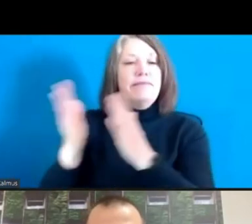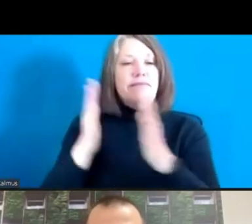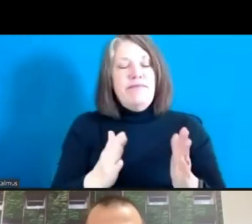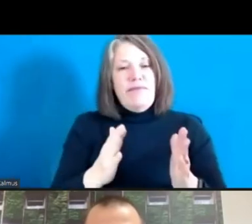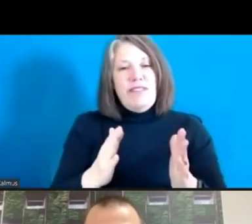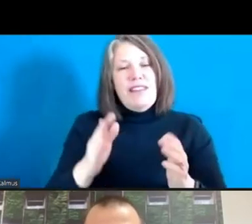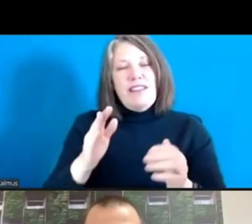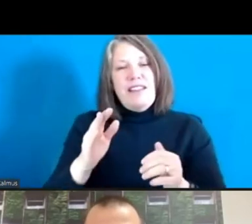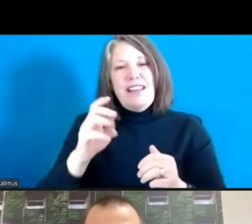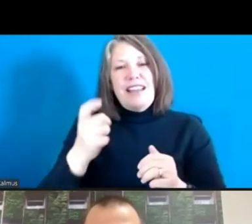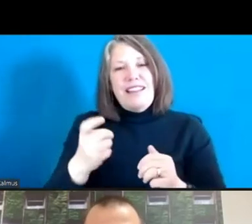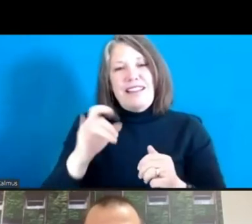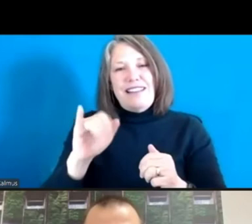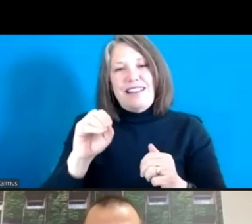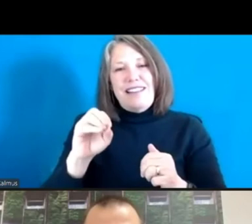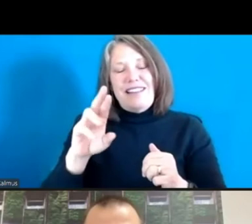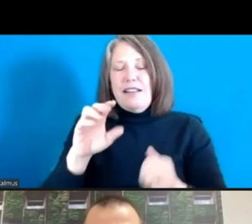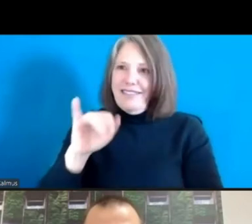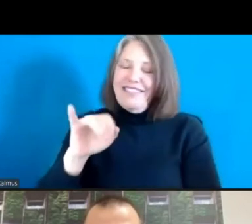Ms. Xiaorong Zhao,